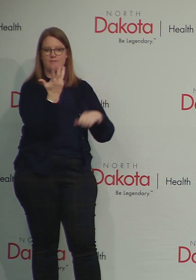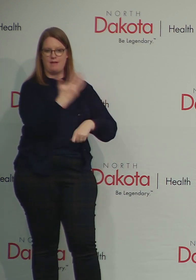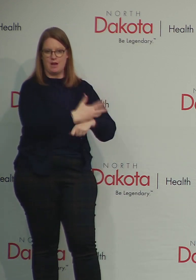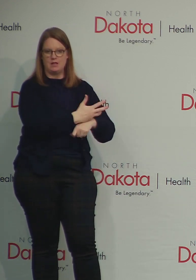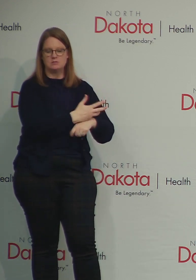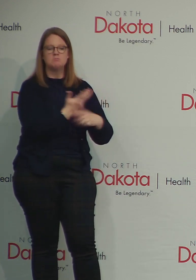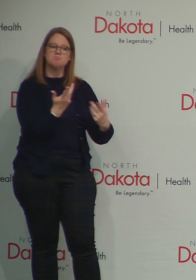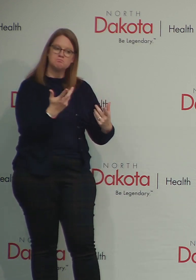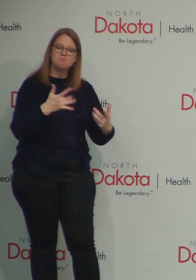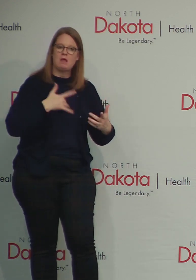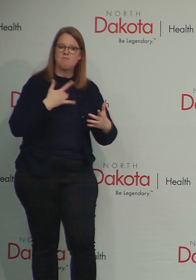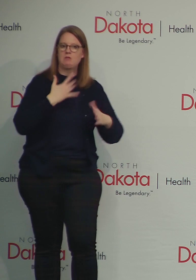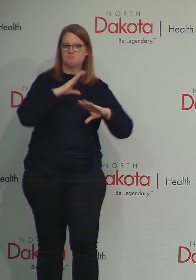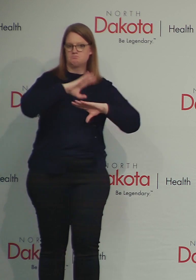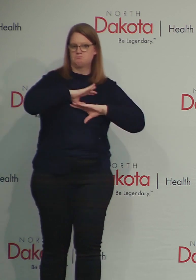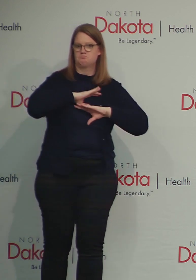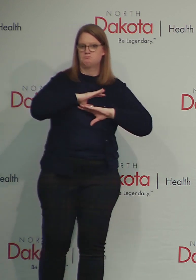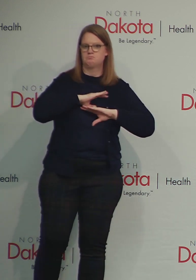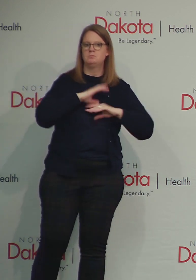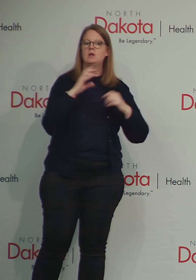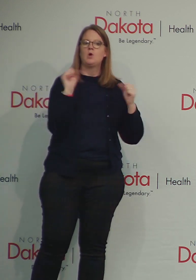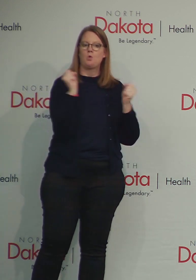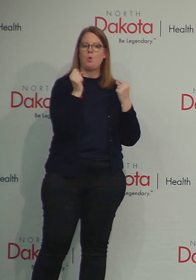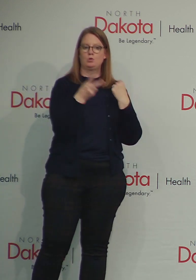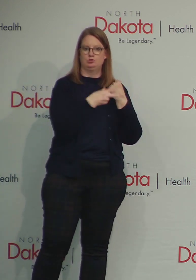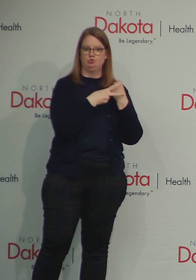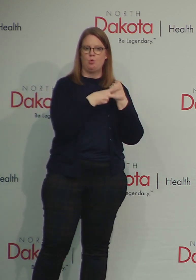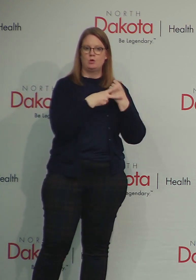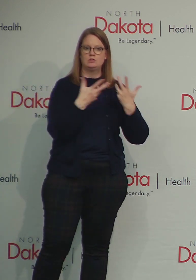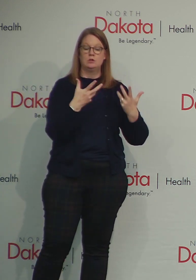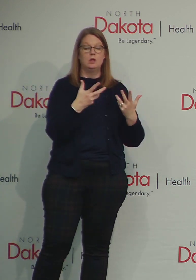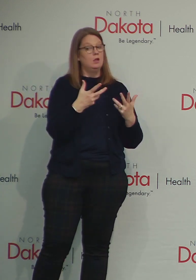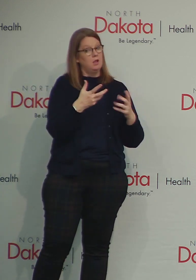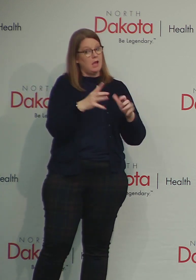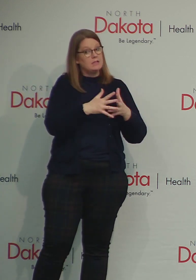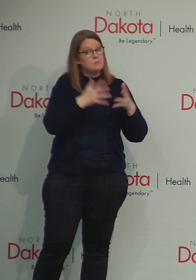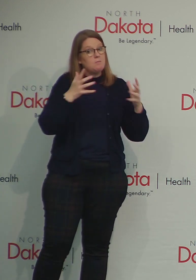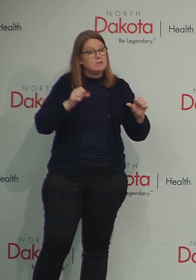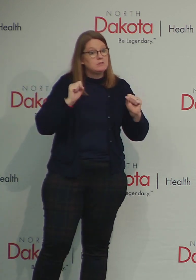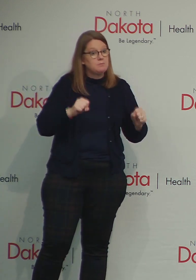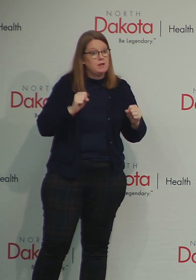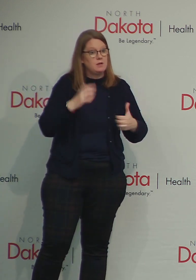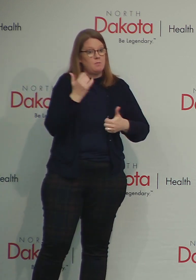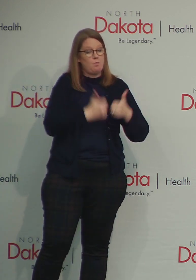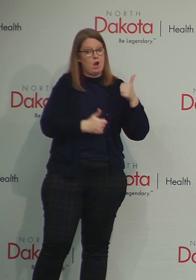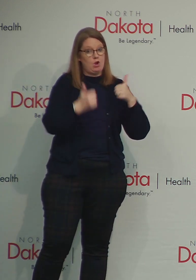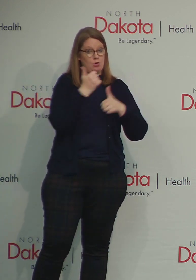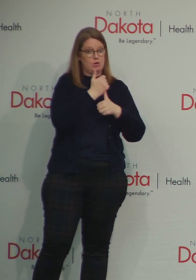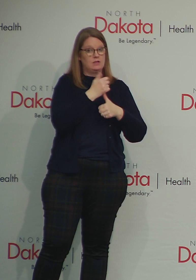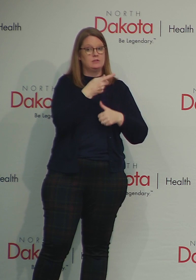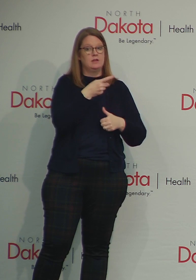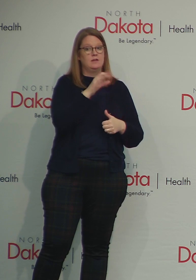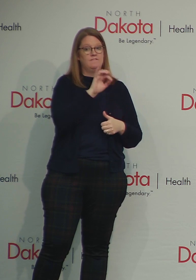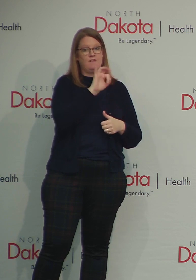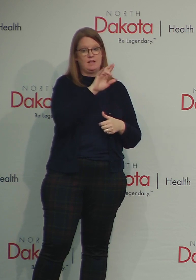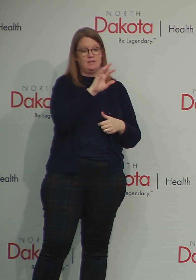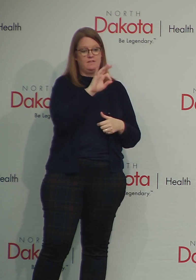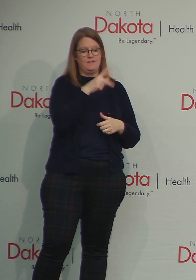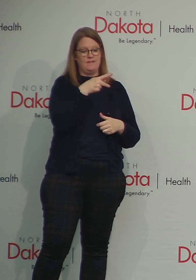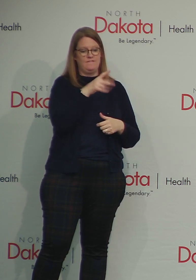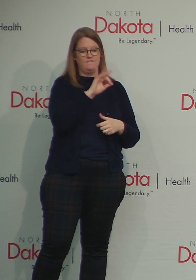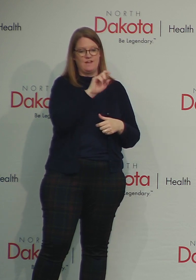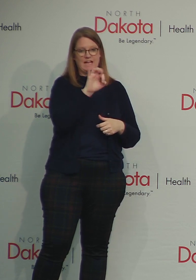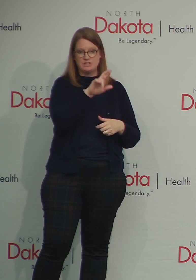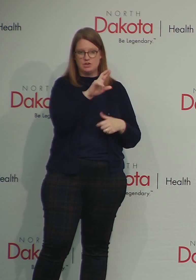have adequate ultra cold storage in this state, and we will, as much as possible, prioritize the Pfizer vaccine for facilities that have